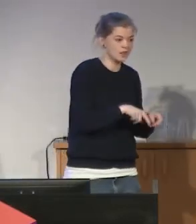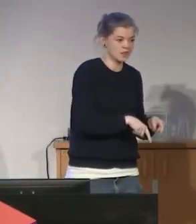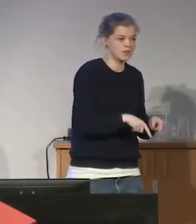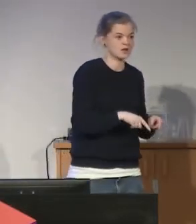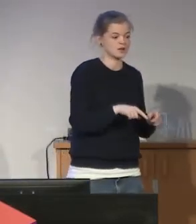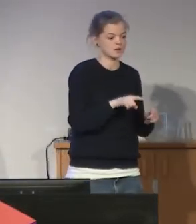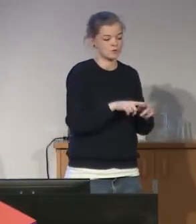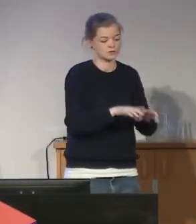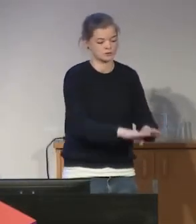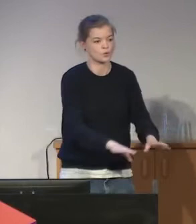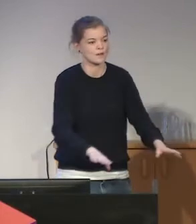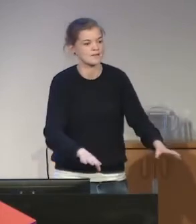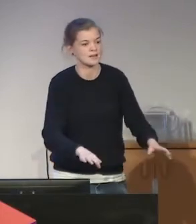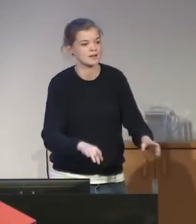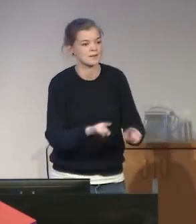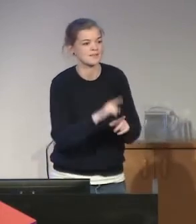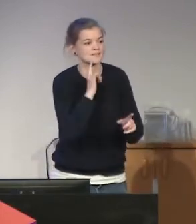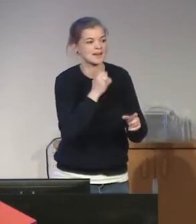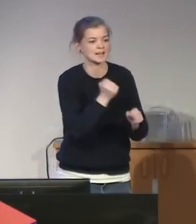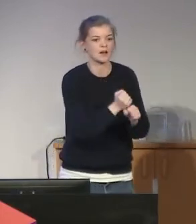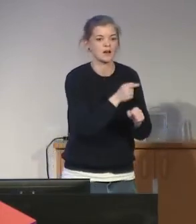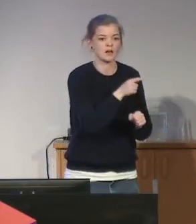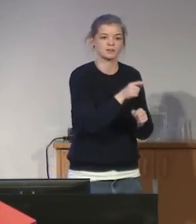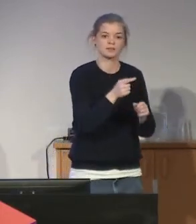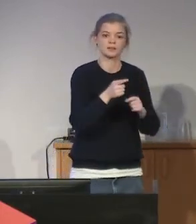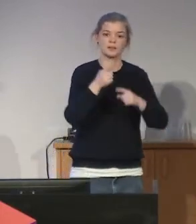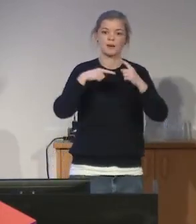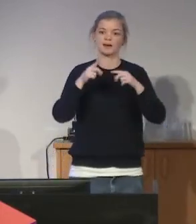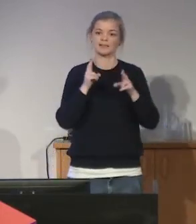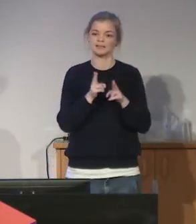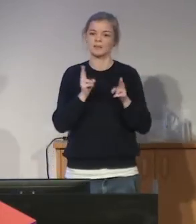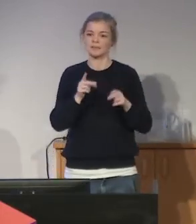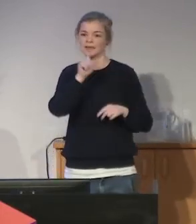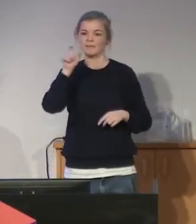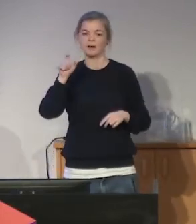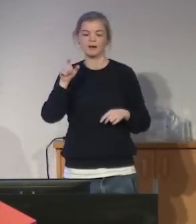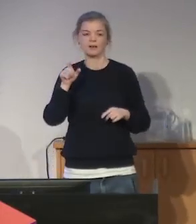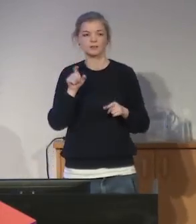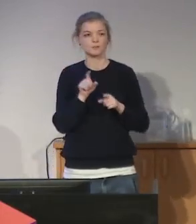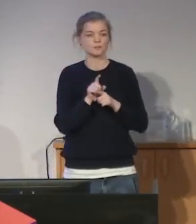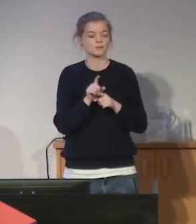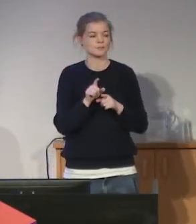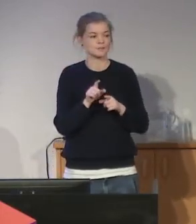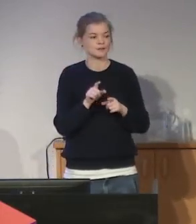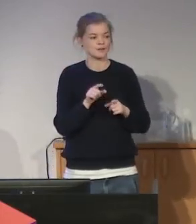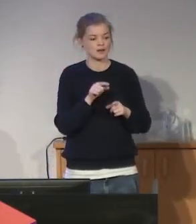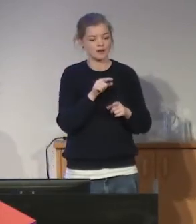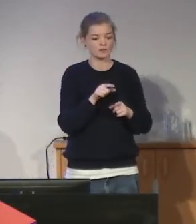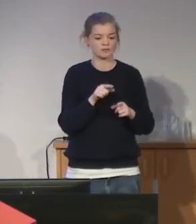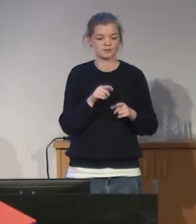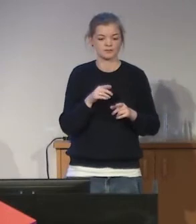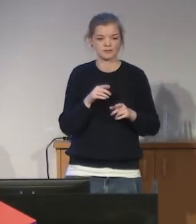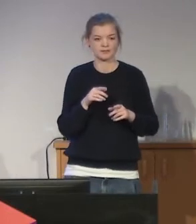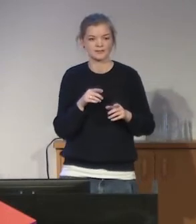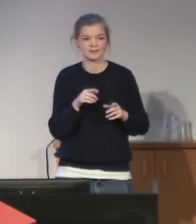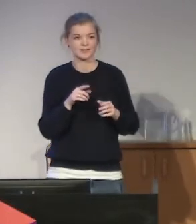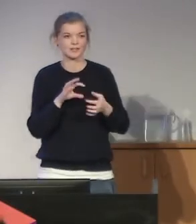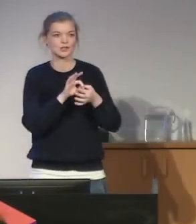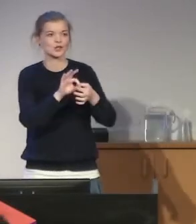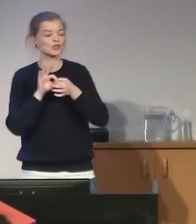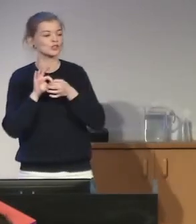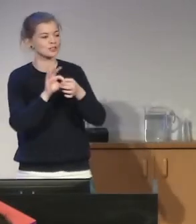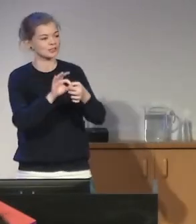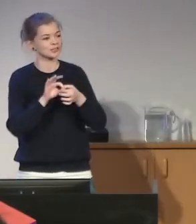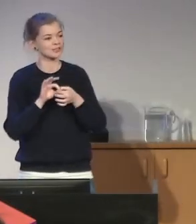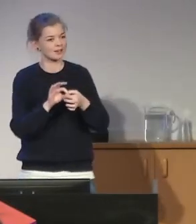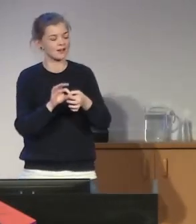and then we actually moved to the chair, and he moved on the floor. But every time he just went back to that theme, what he was talking